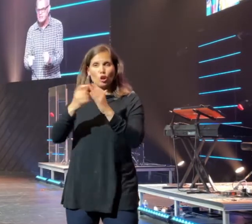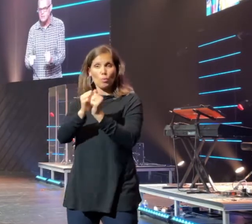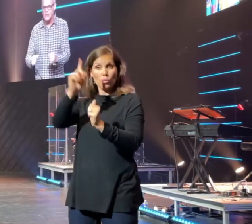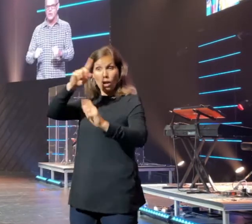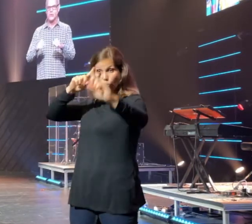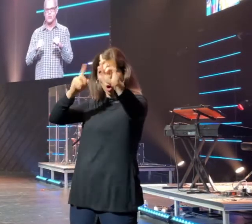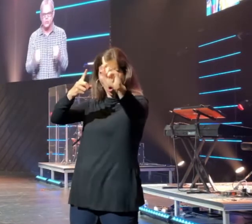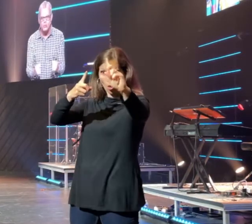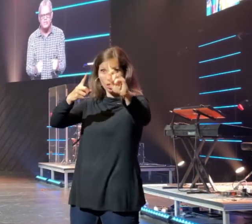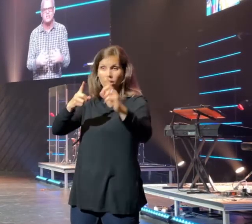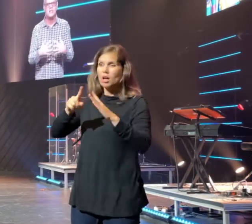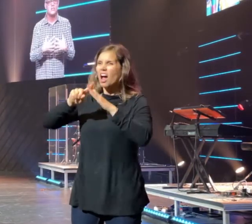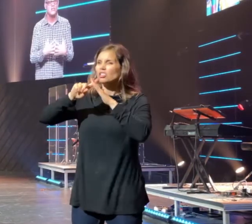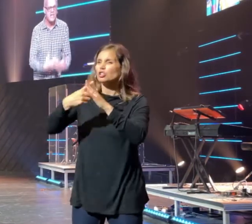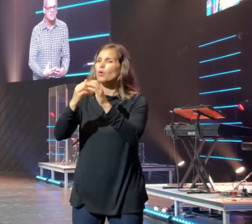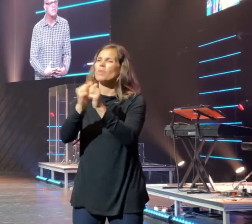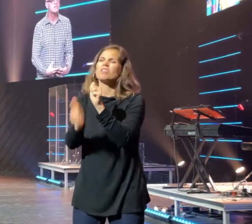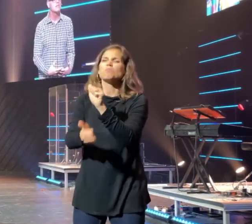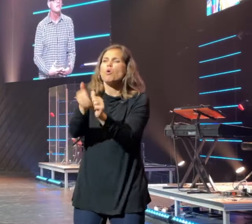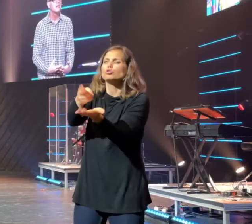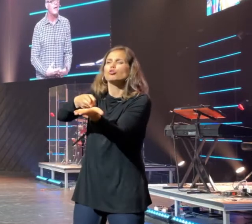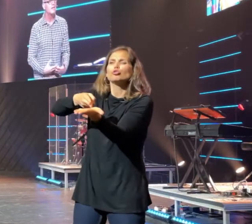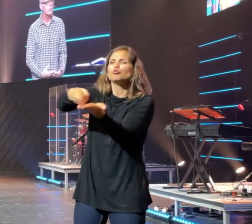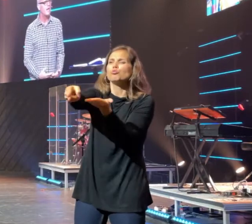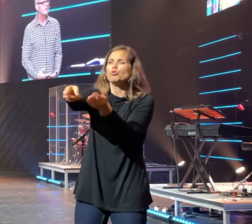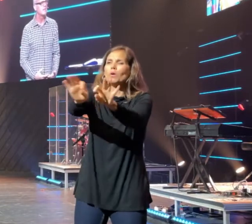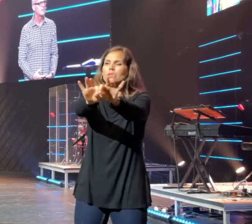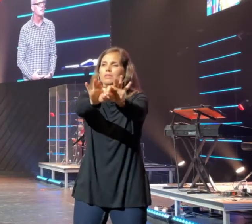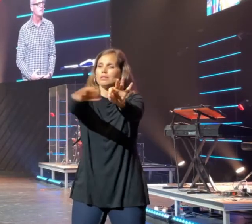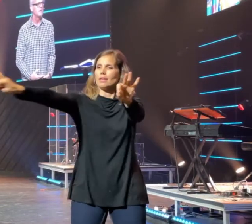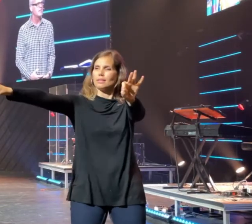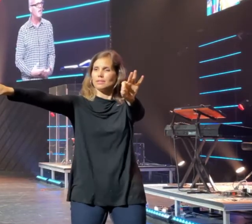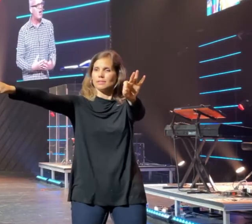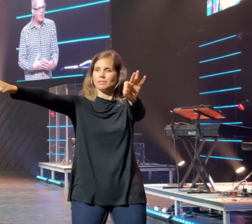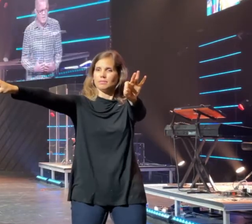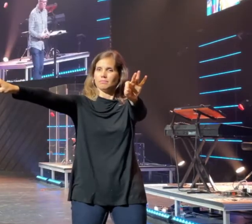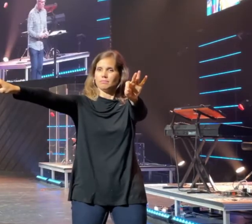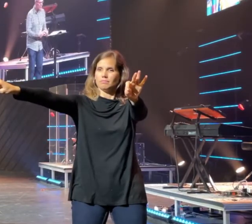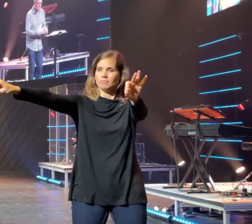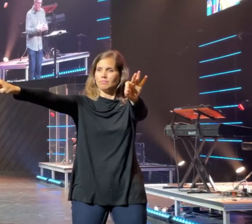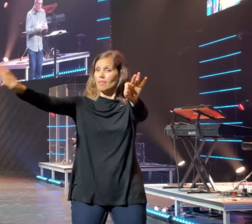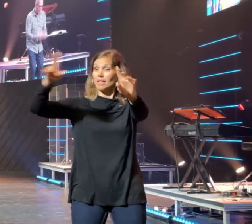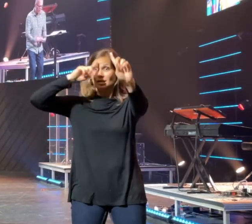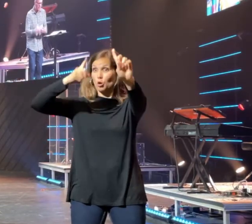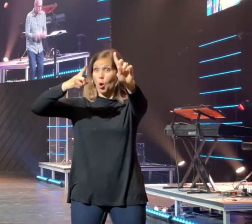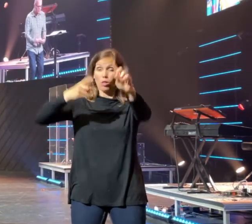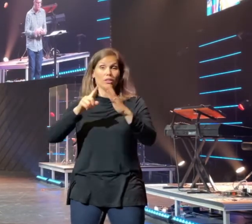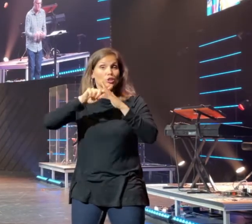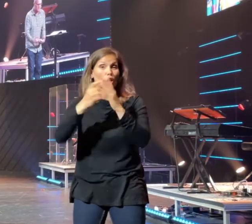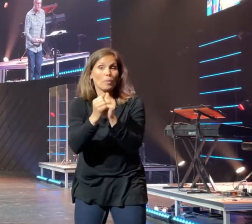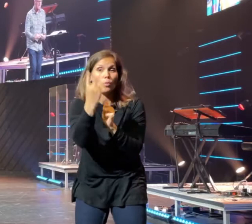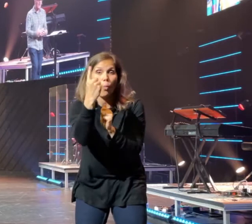write the truest sentence I could write. He said, all I wanted to do, I wanted to write one